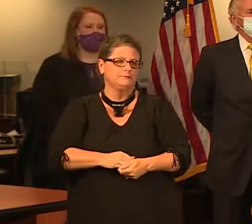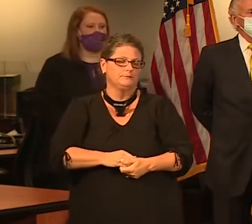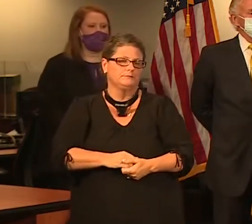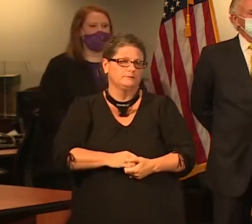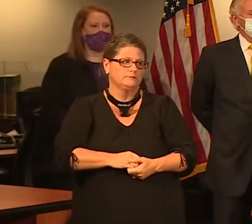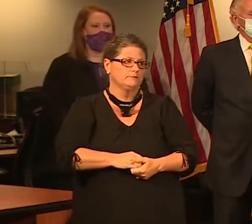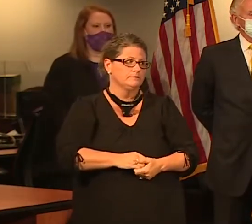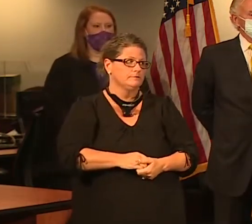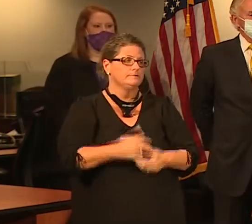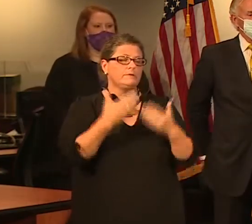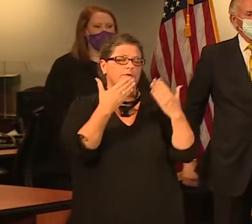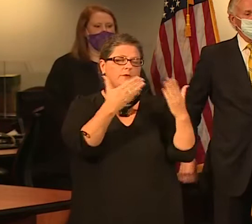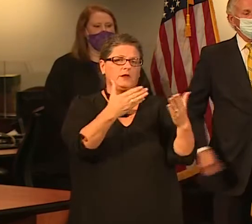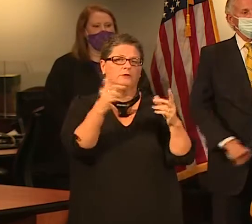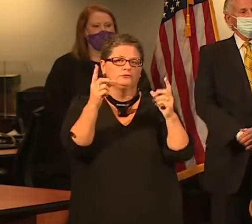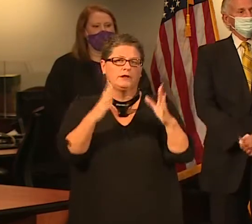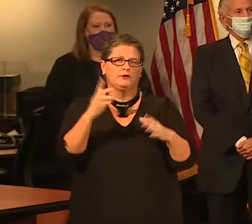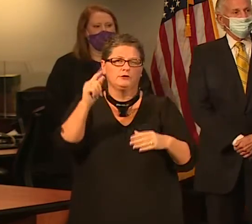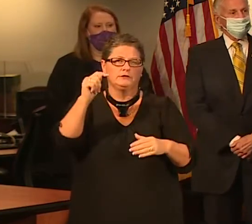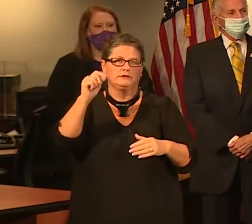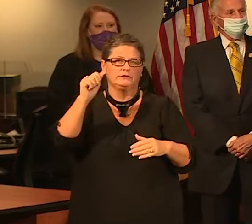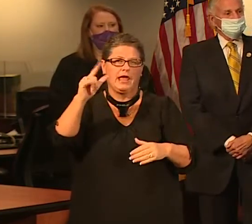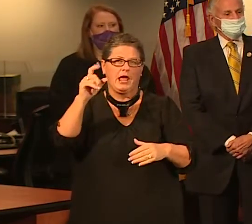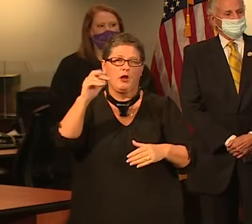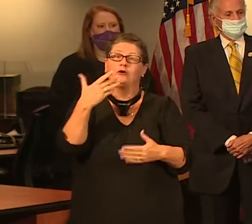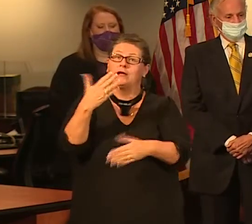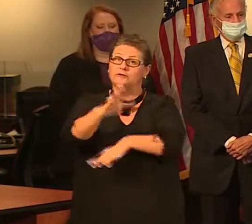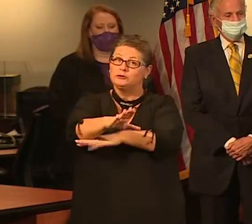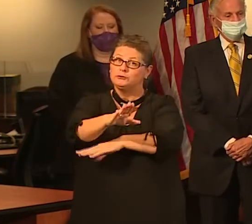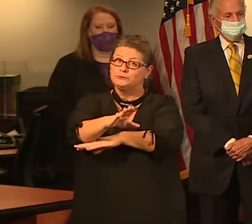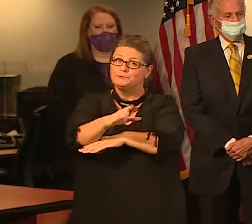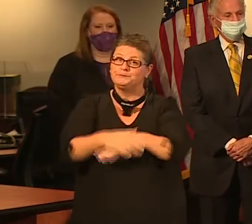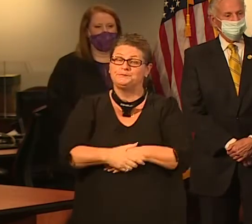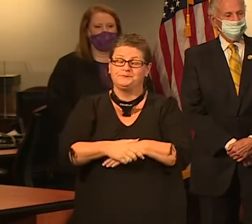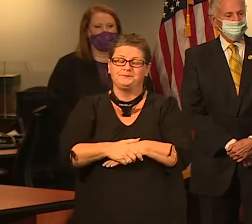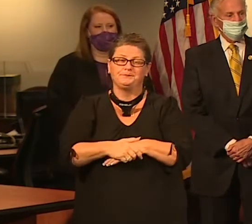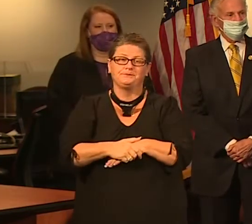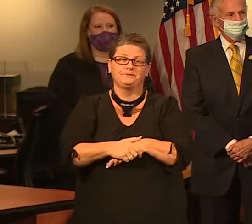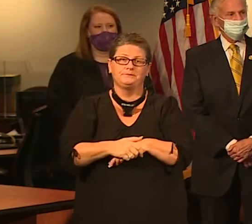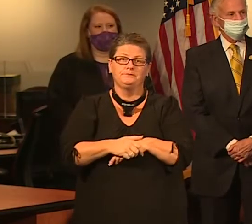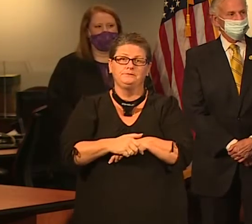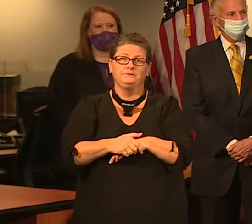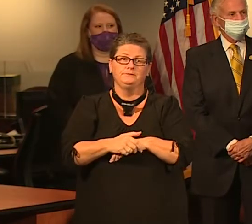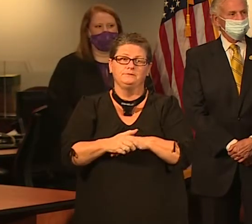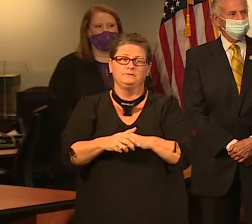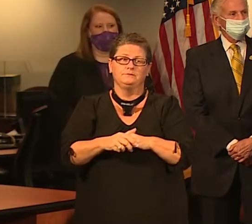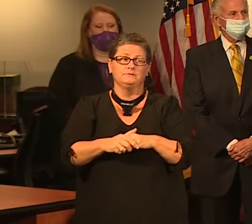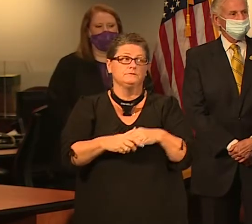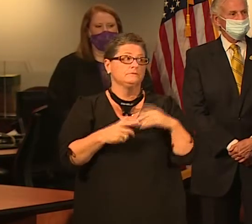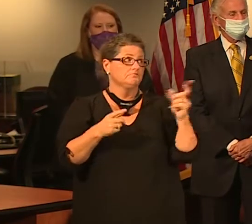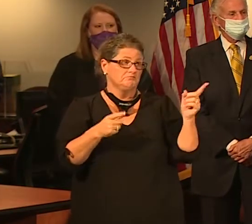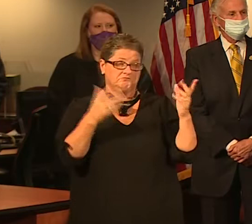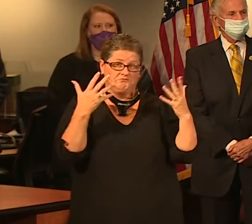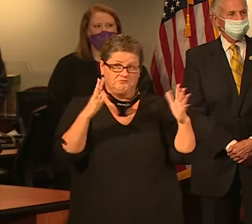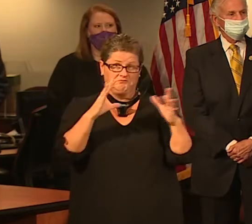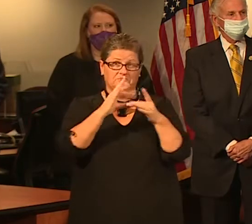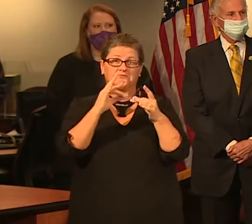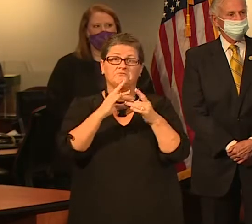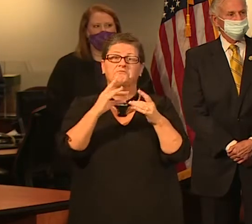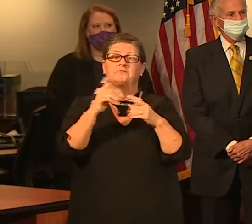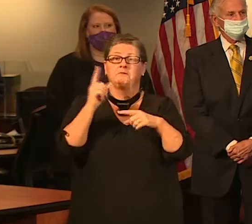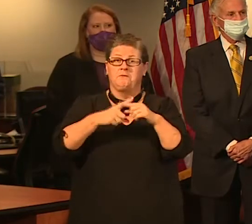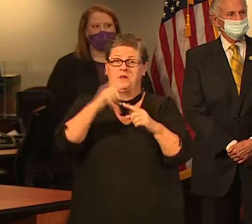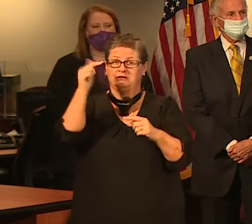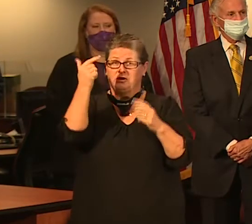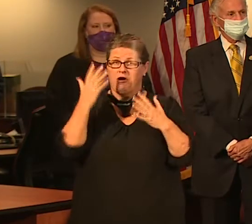Thank you, Director Taylor. Good afternoon. So most of you, as Director Taylor has mentioned and the Governor